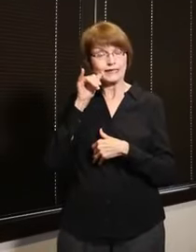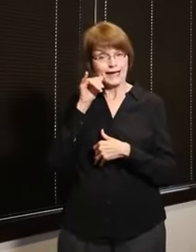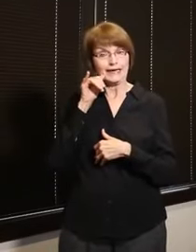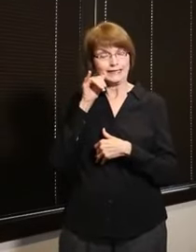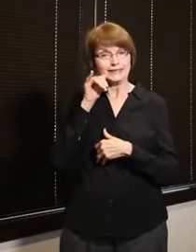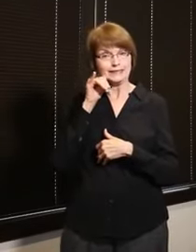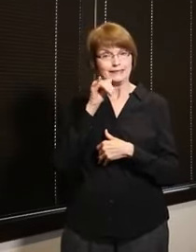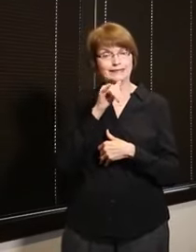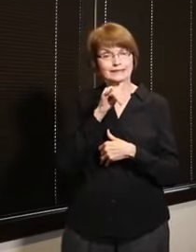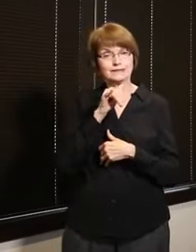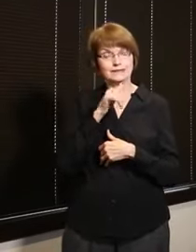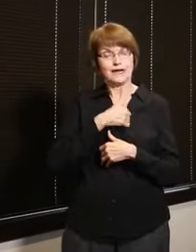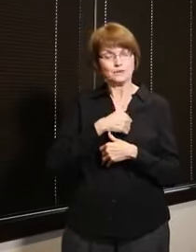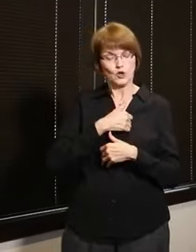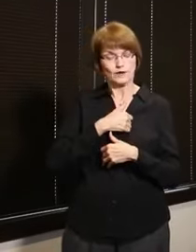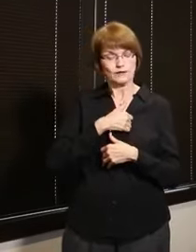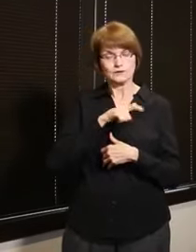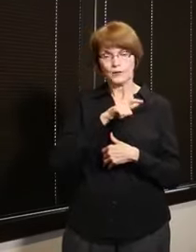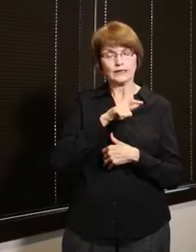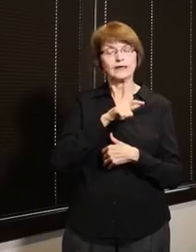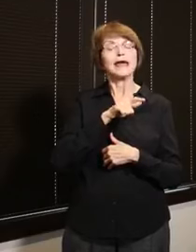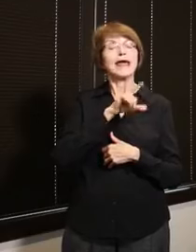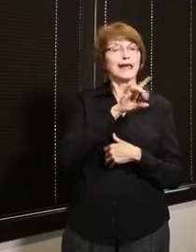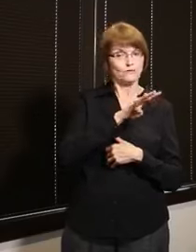had 84.